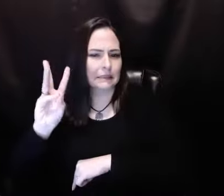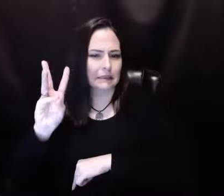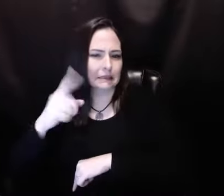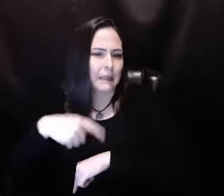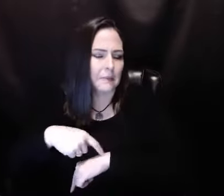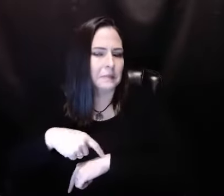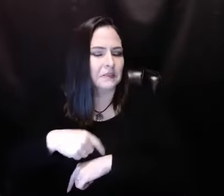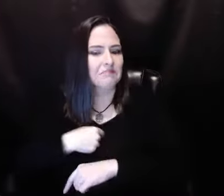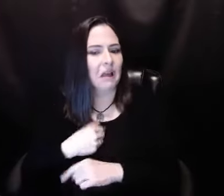I made with myself.